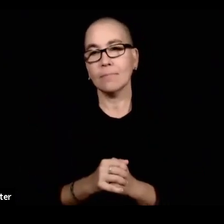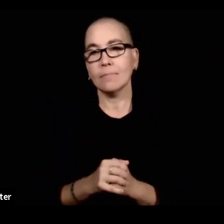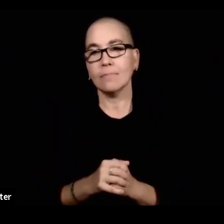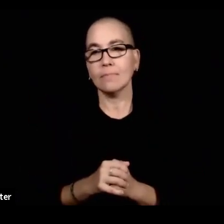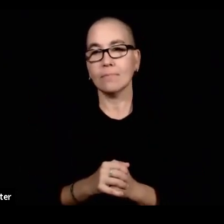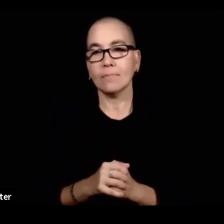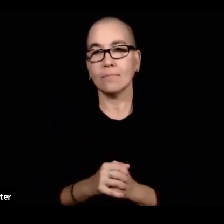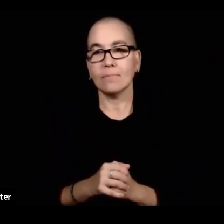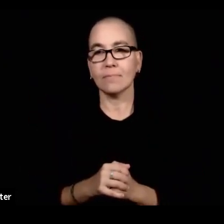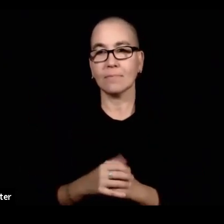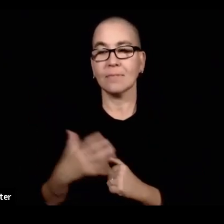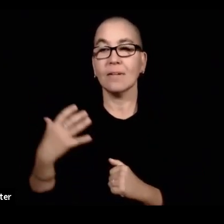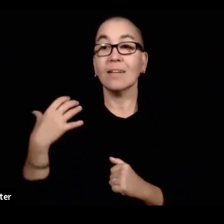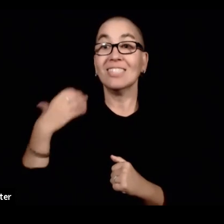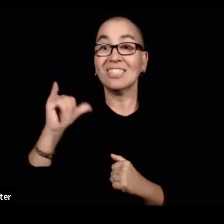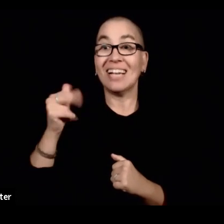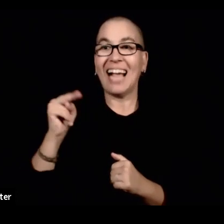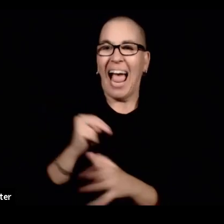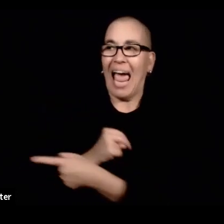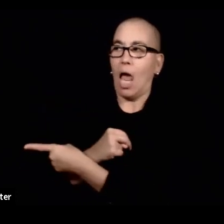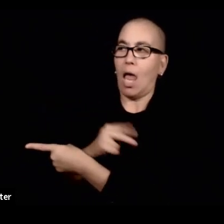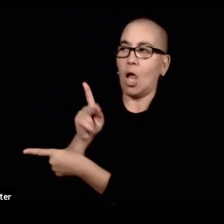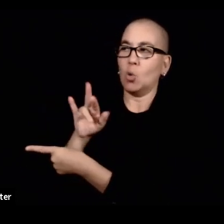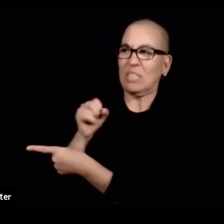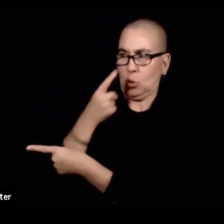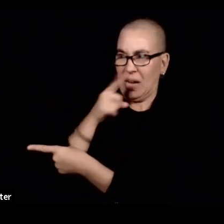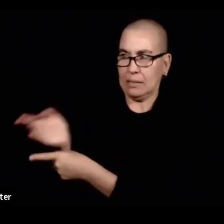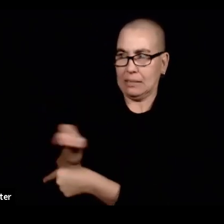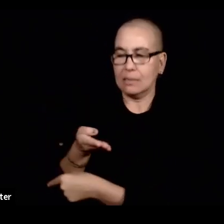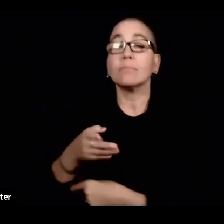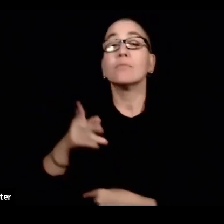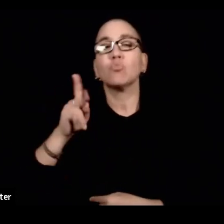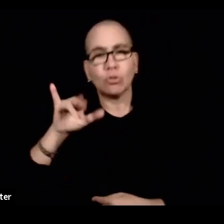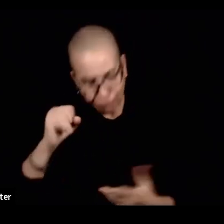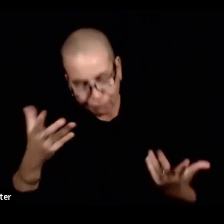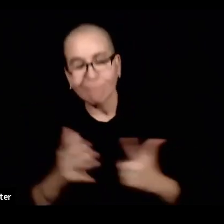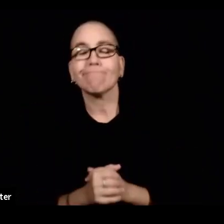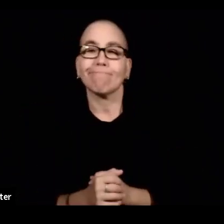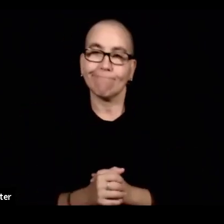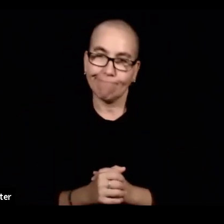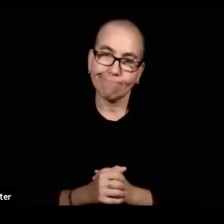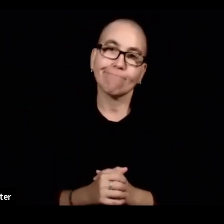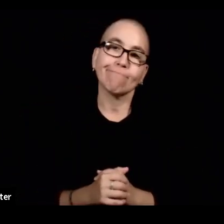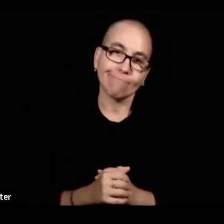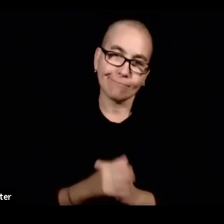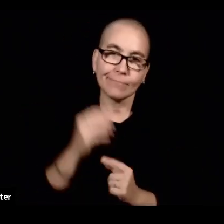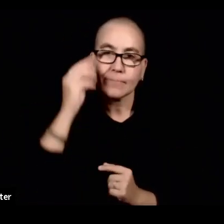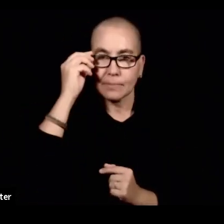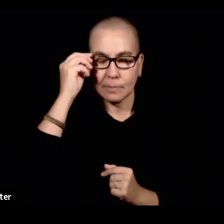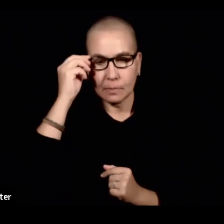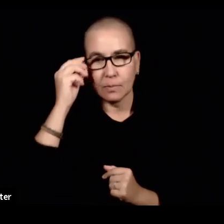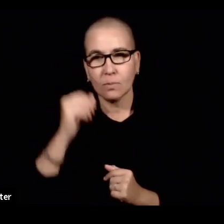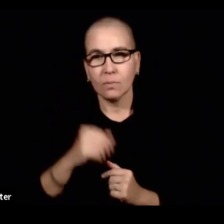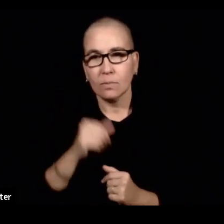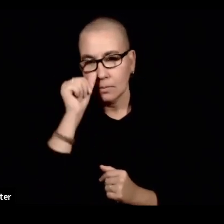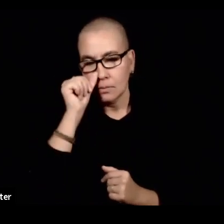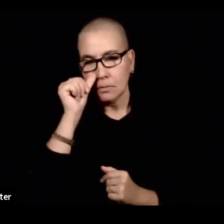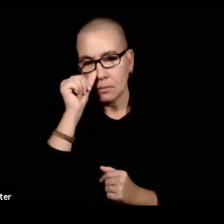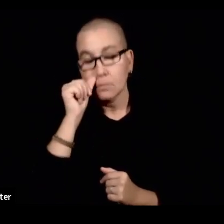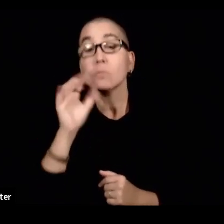There is, well, a couple of things. We don't continue to go back. So in other words, when